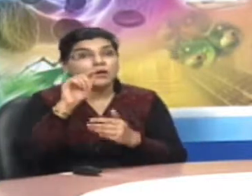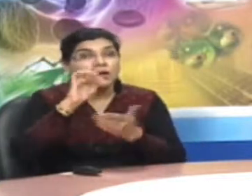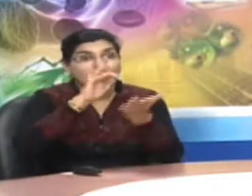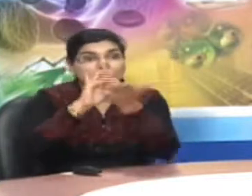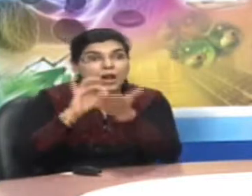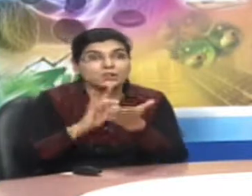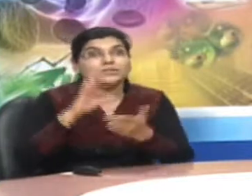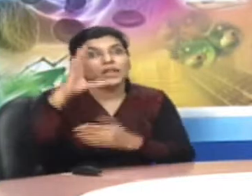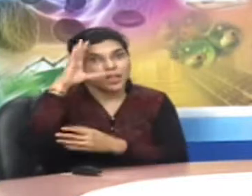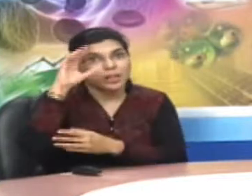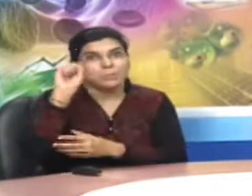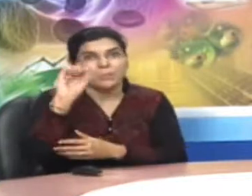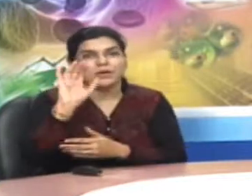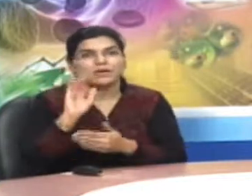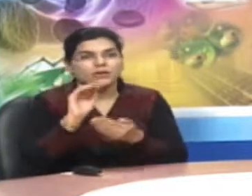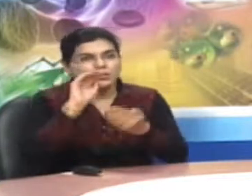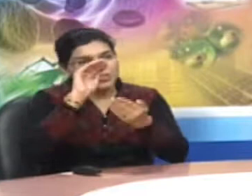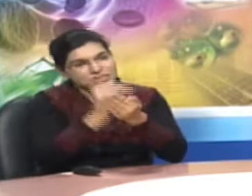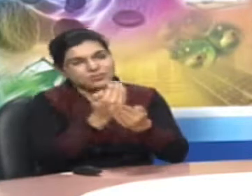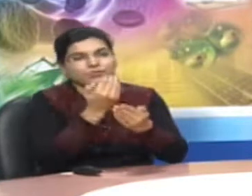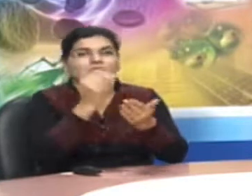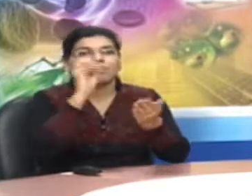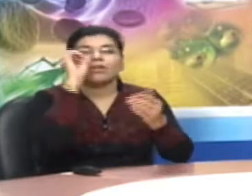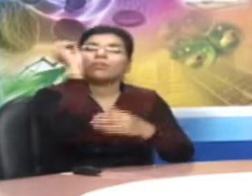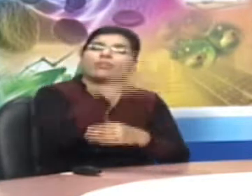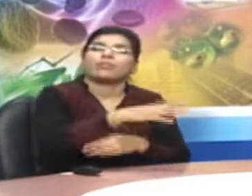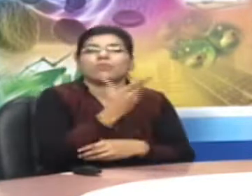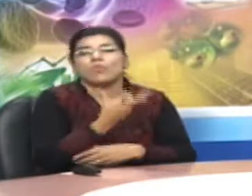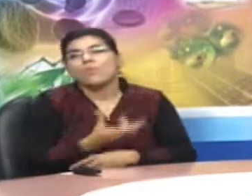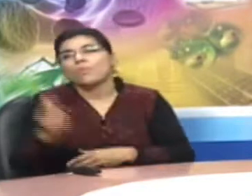when you want to save it and decide where you want to save it.